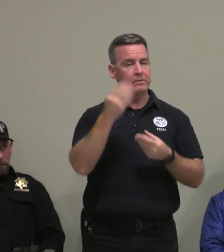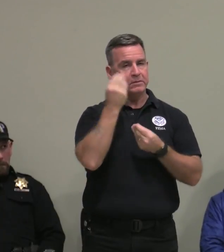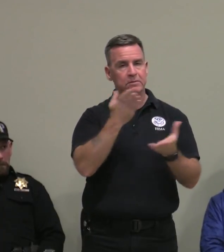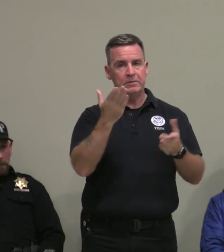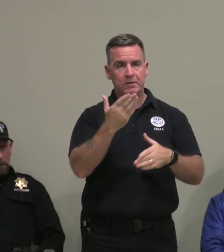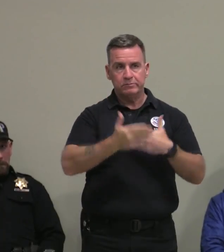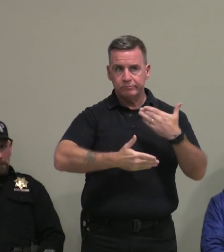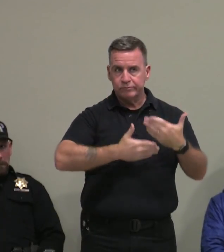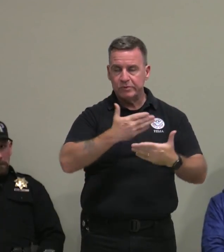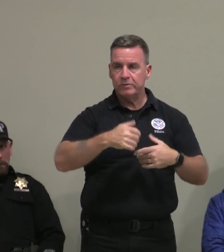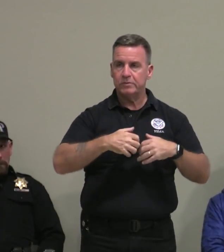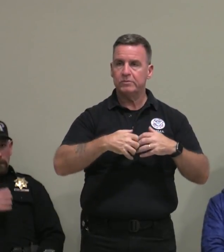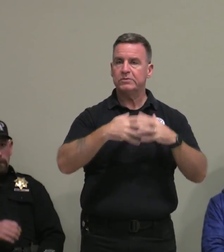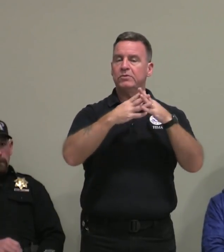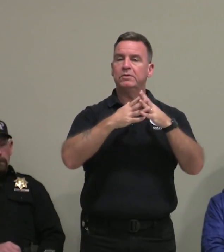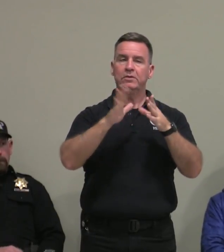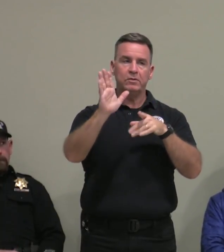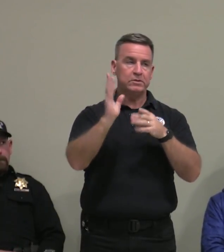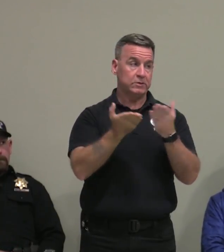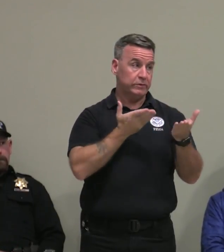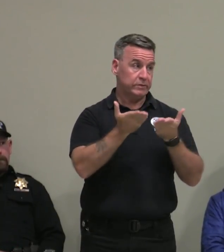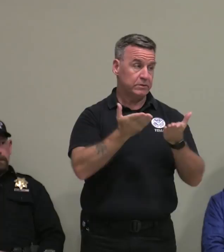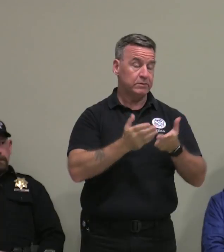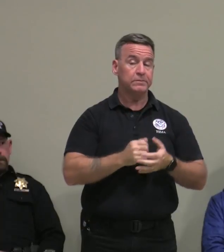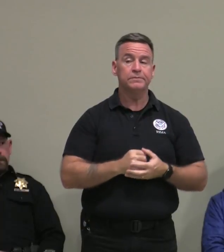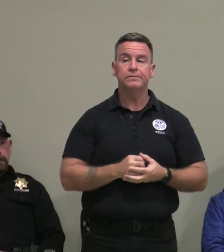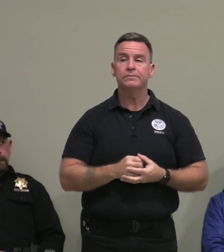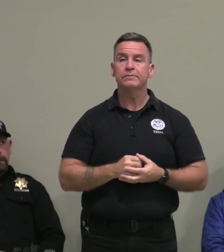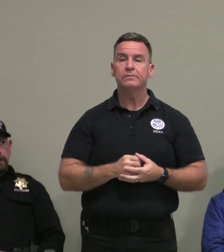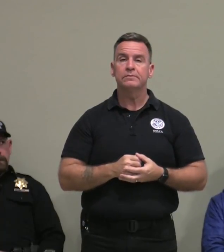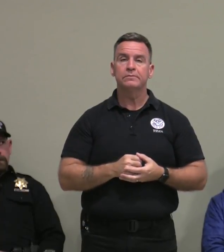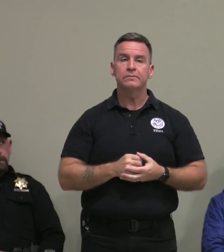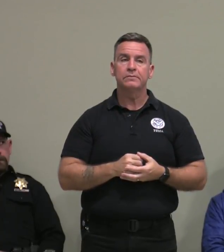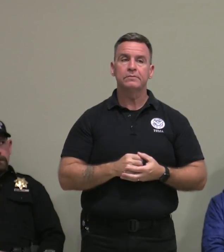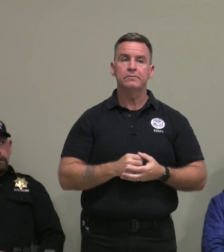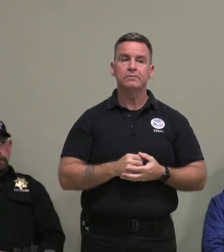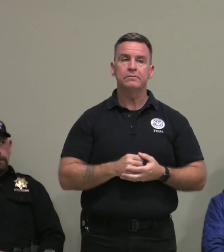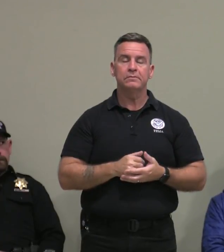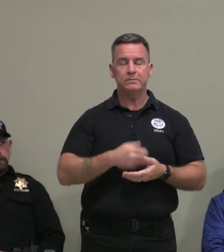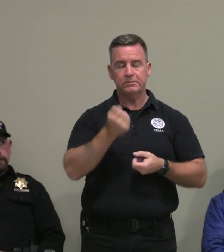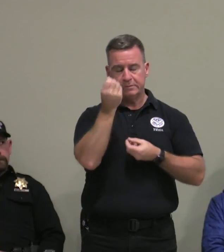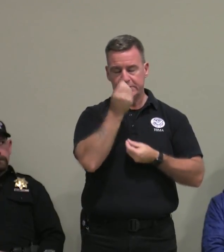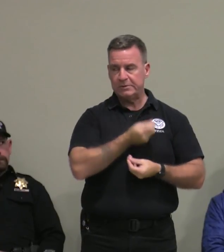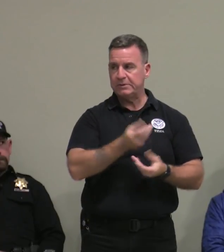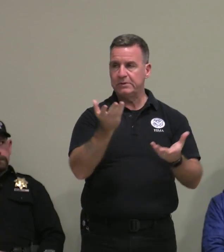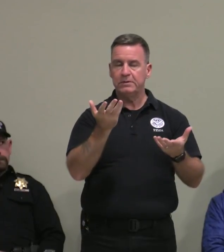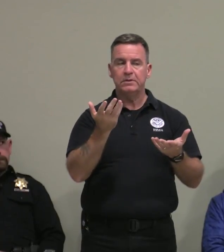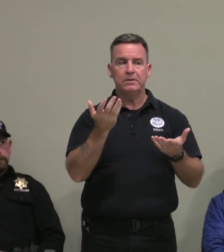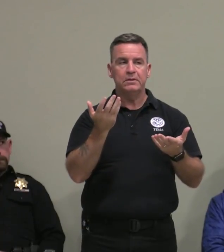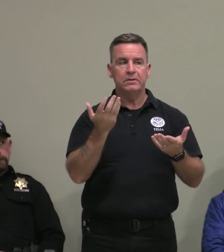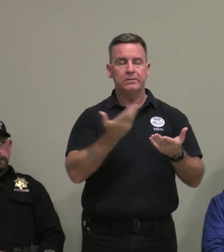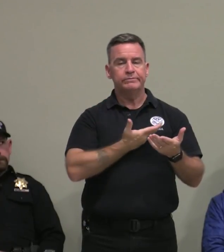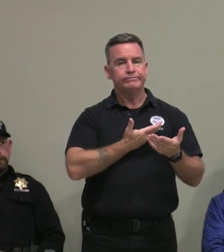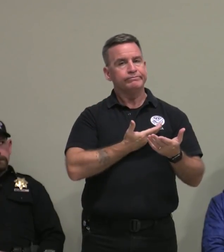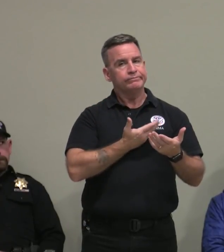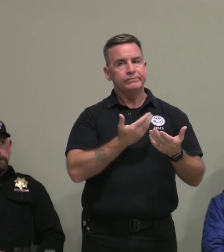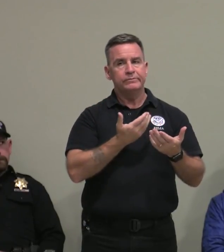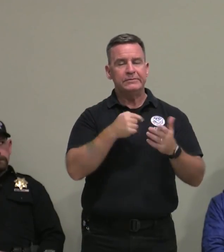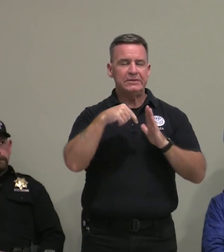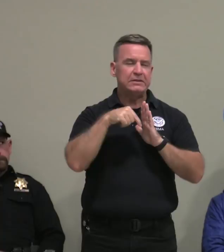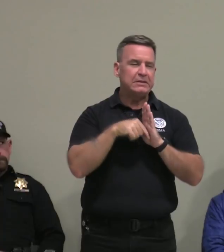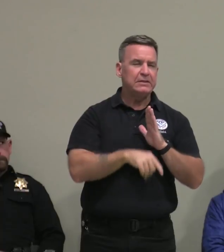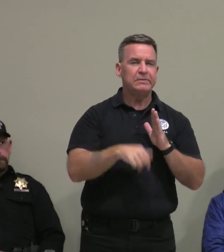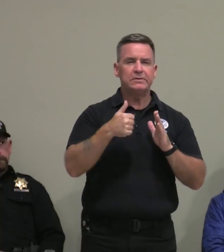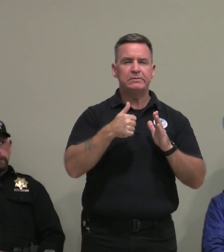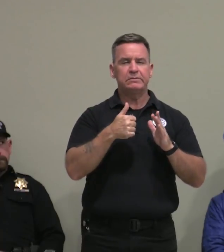the progress that we're making on restoring your utility service and just express our deepest